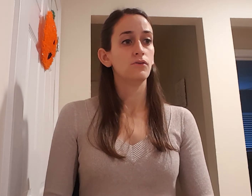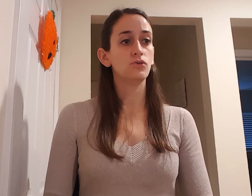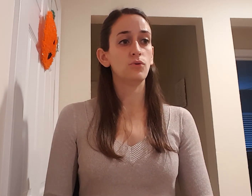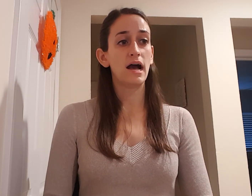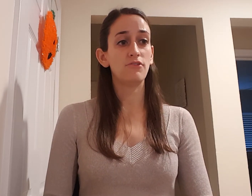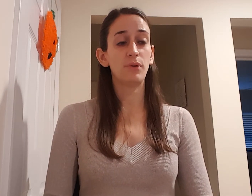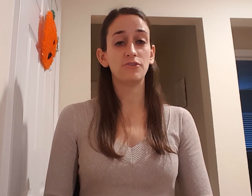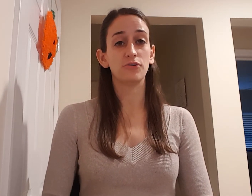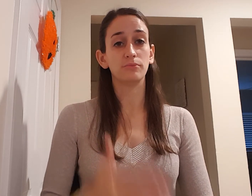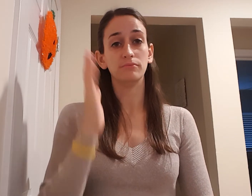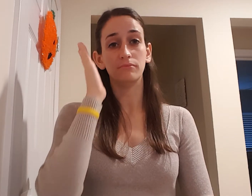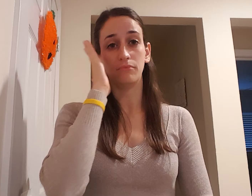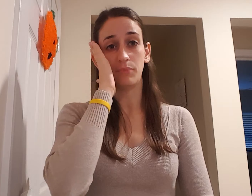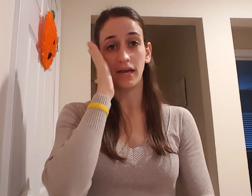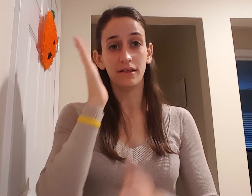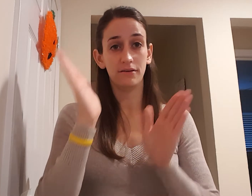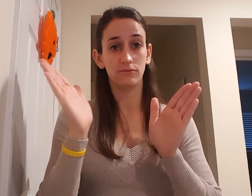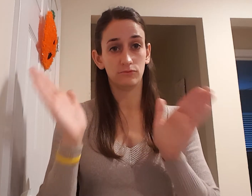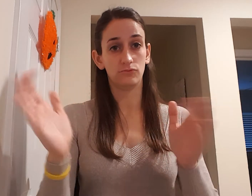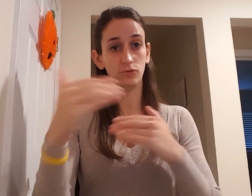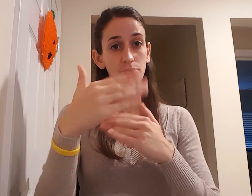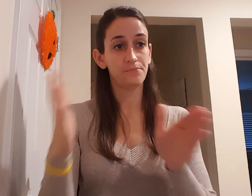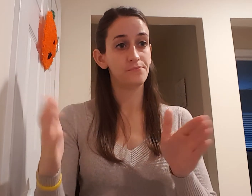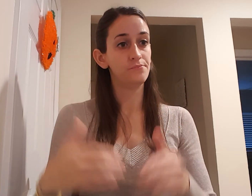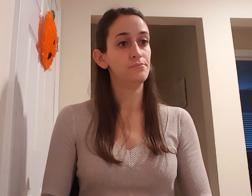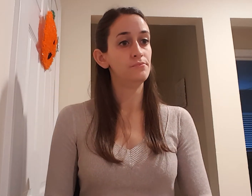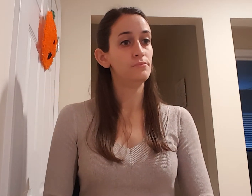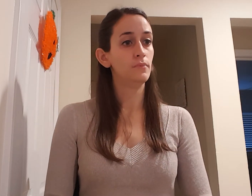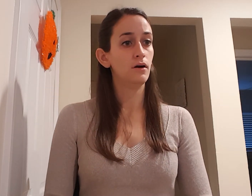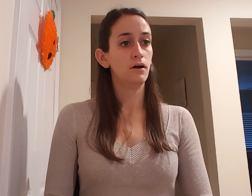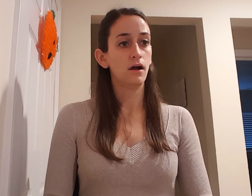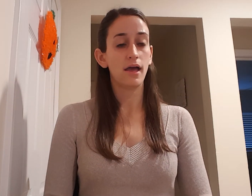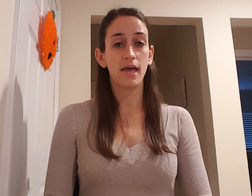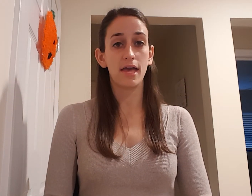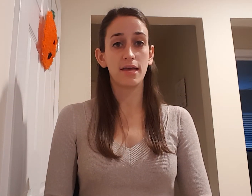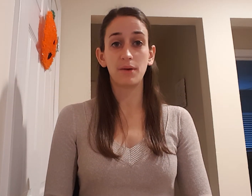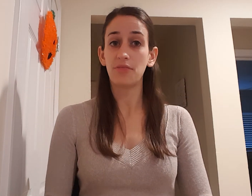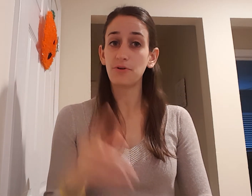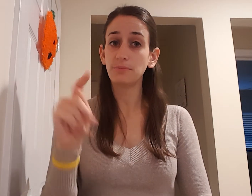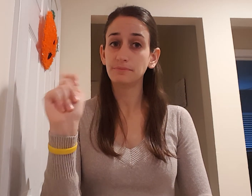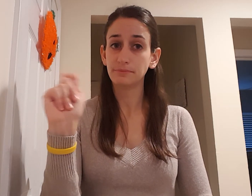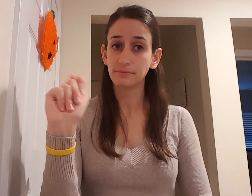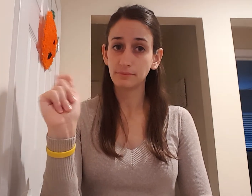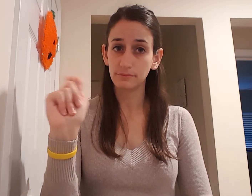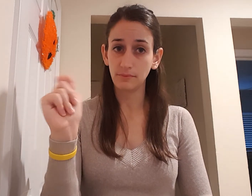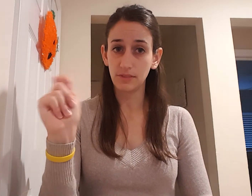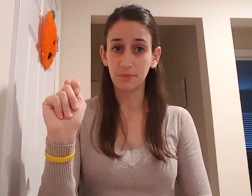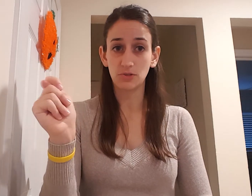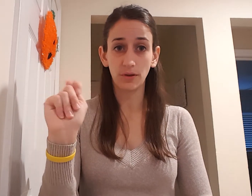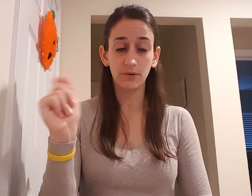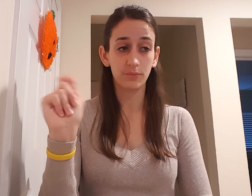You have a bedroom, bedroom, a bathroom, same as toilet or